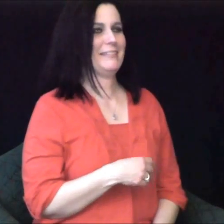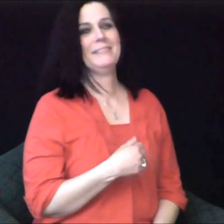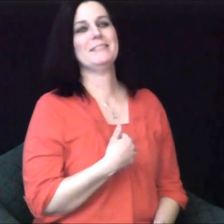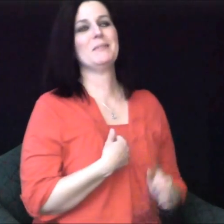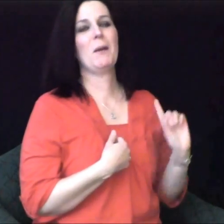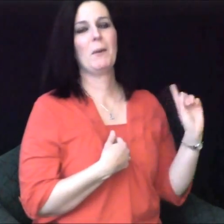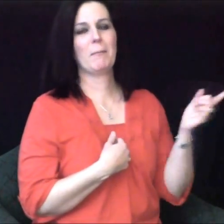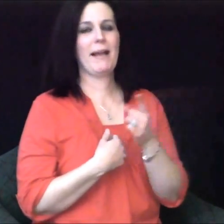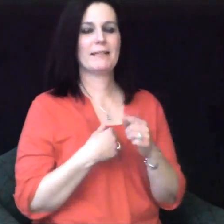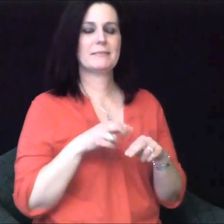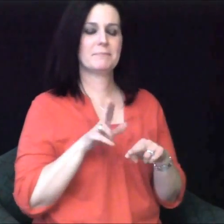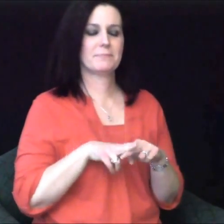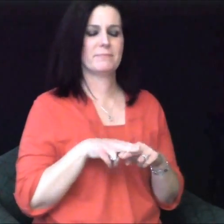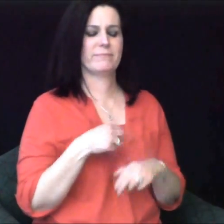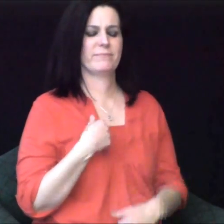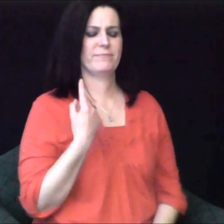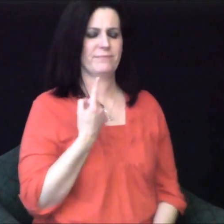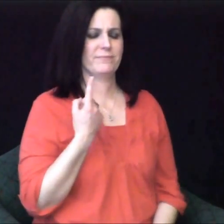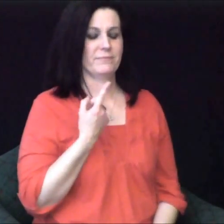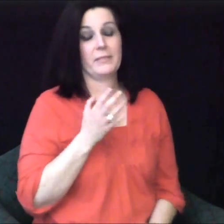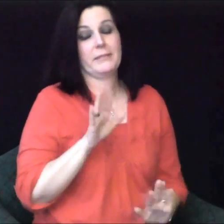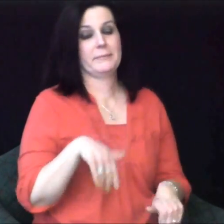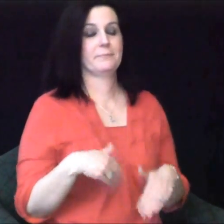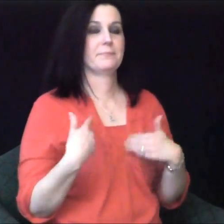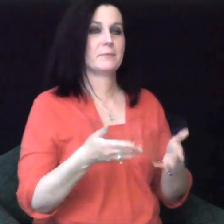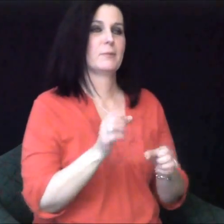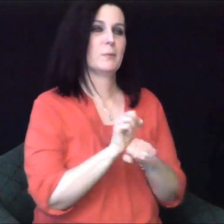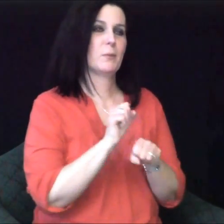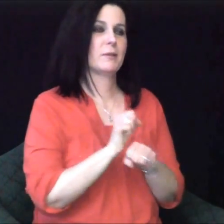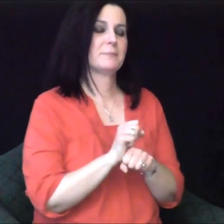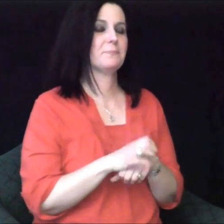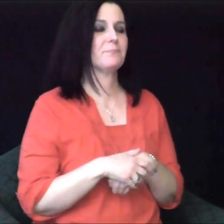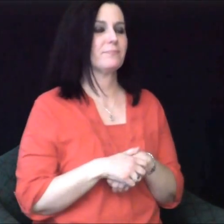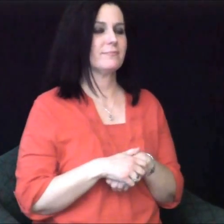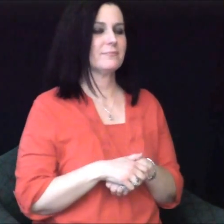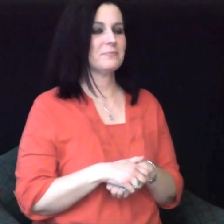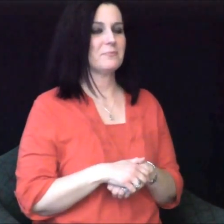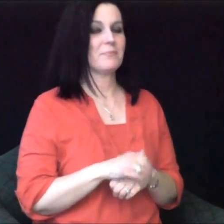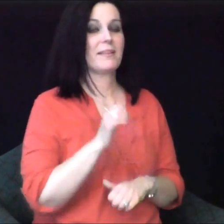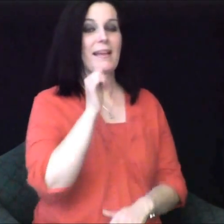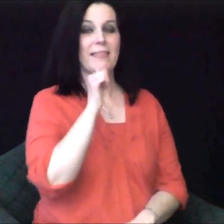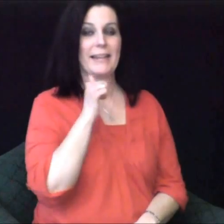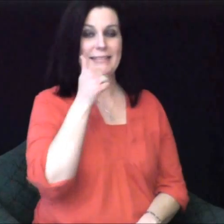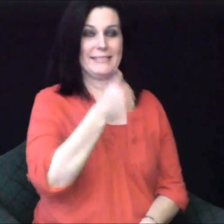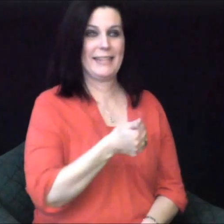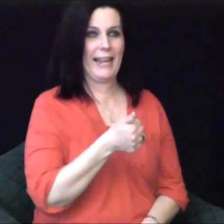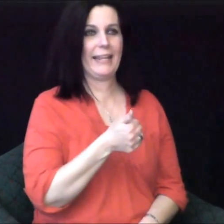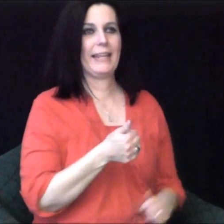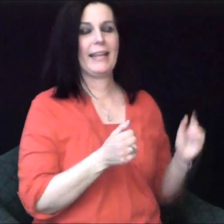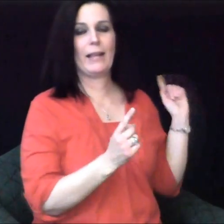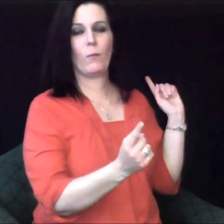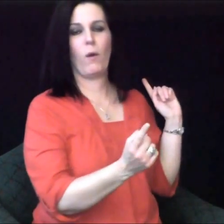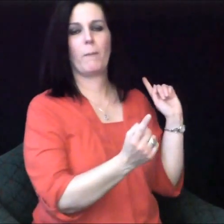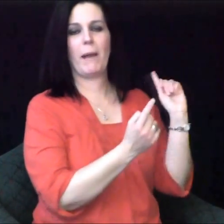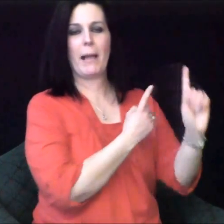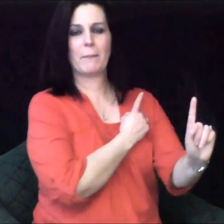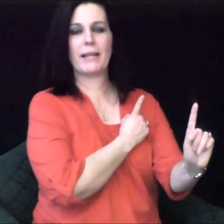you. So I went back in class and I sat down and I thought, okay, and I did my work. The next day, he walked